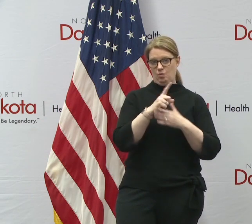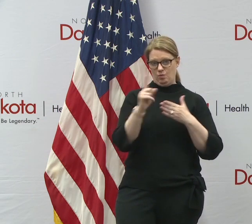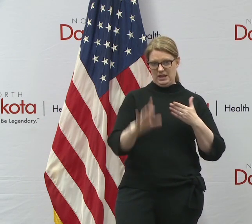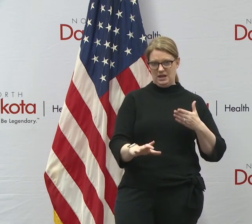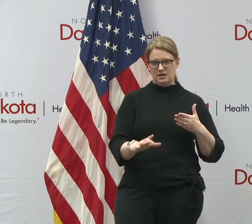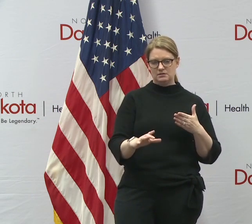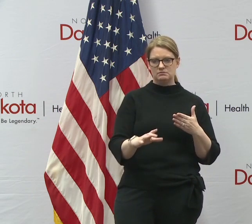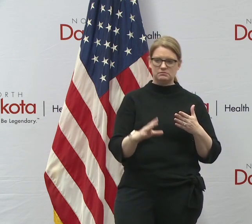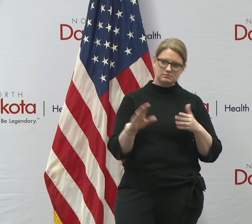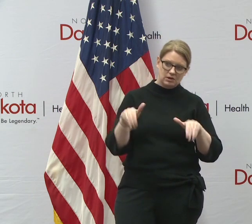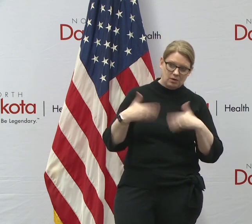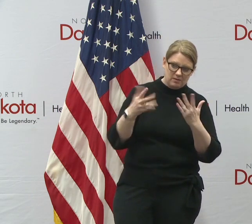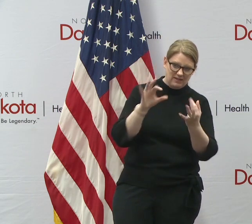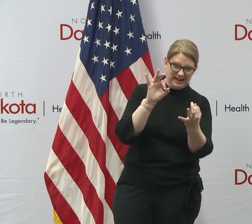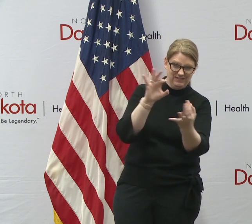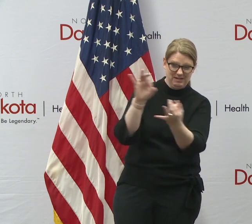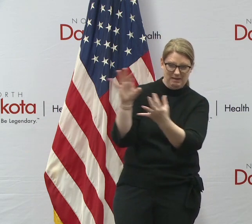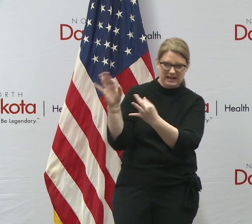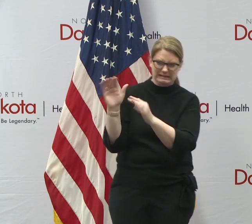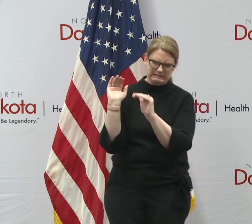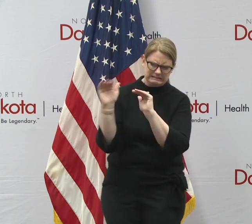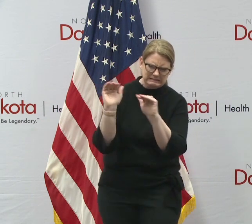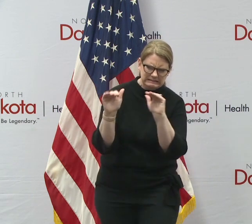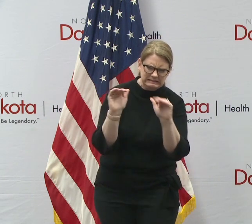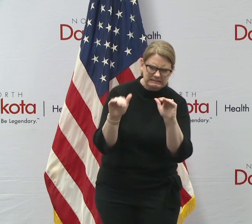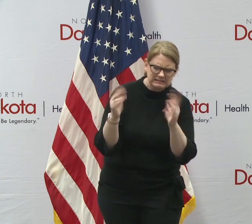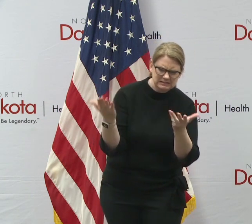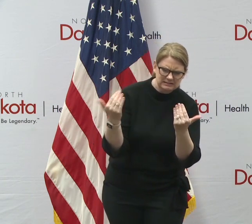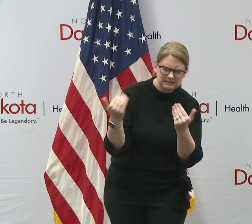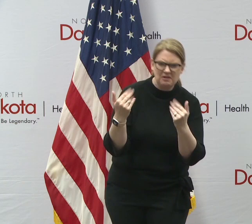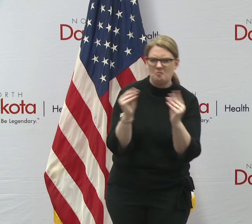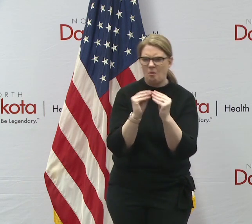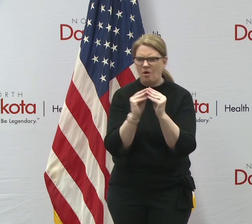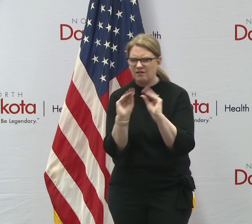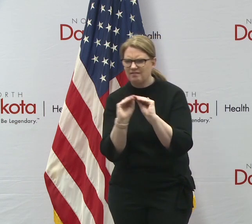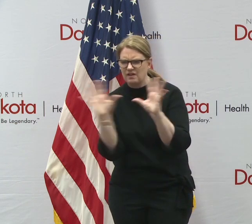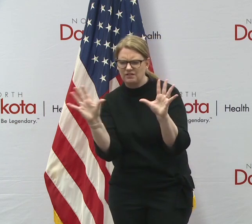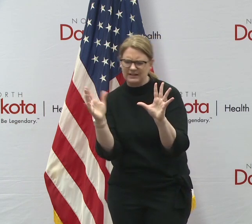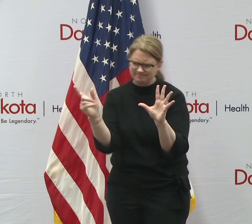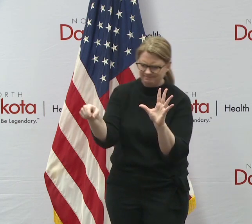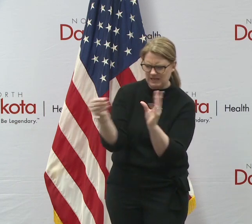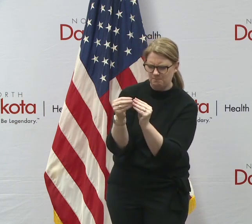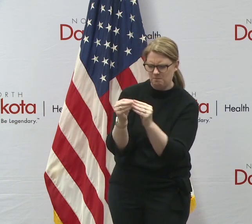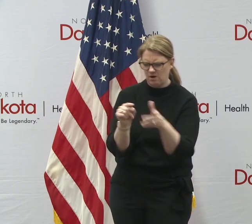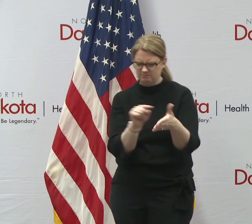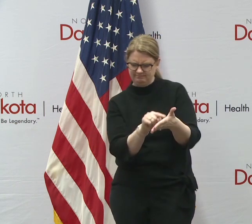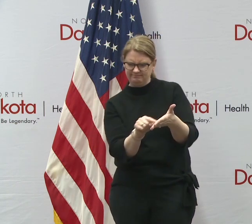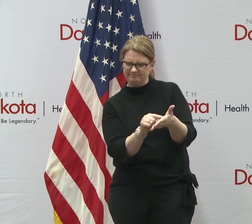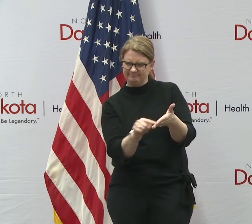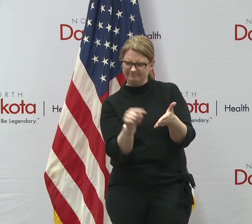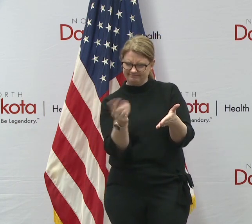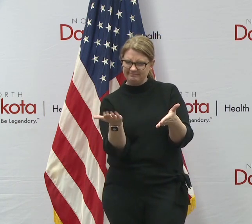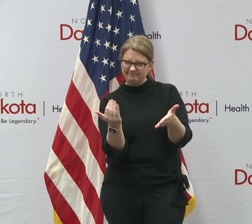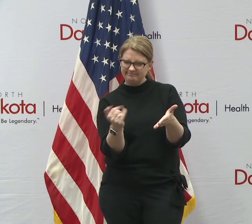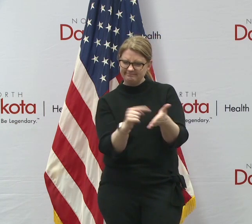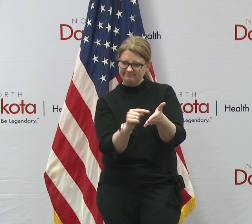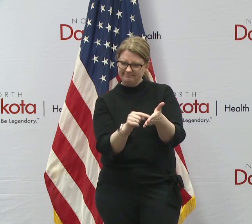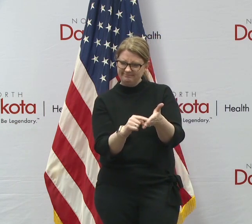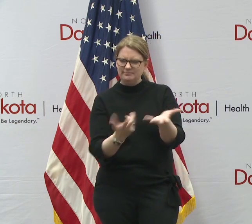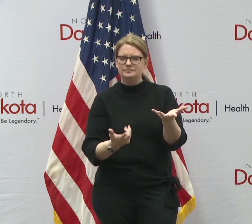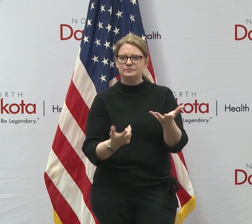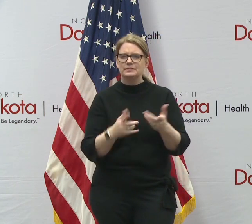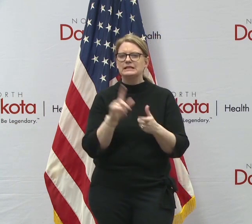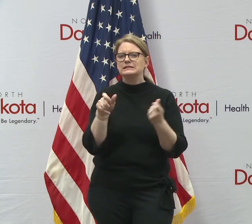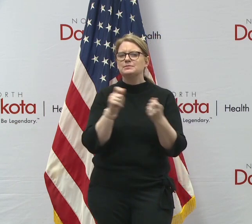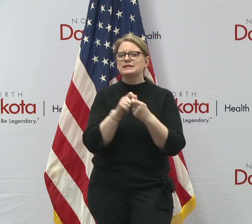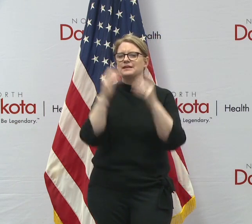gave feedback and asked people to go round two or provide more clarity, and in terms of real clarity particularly